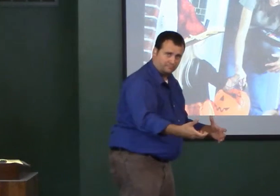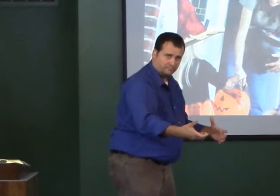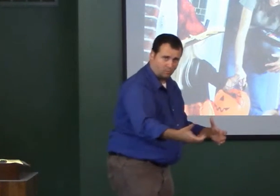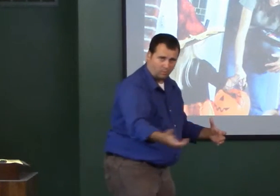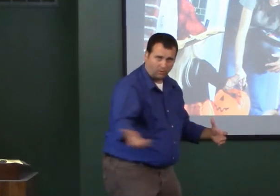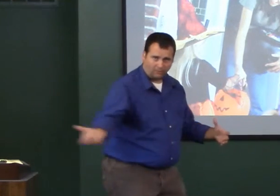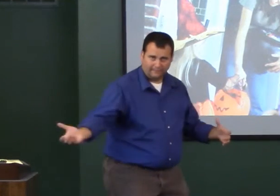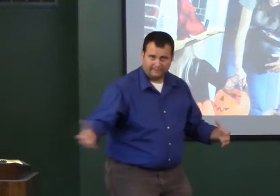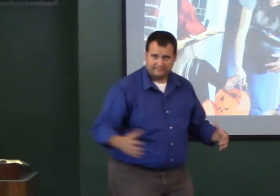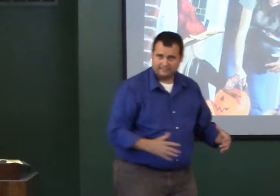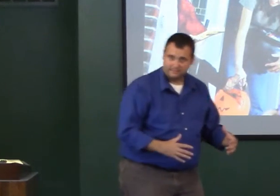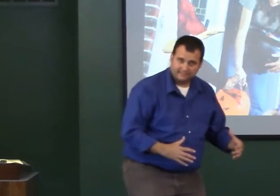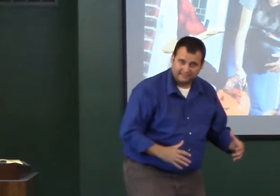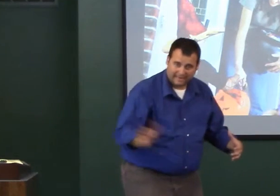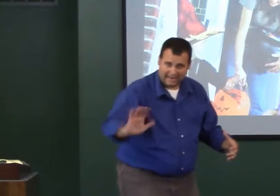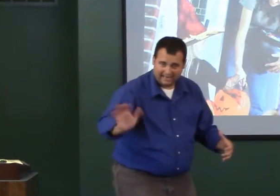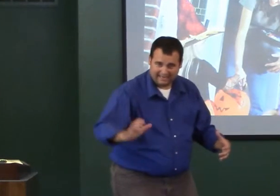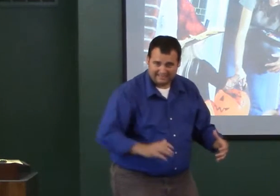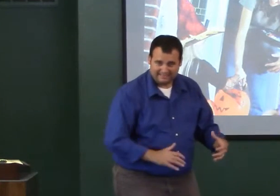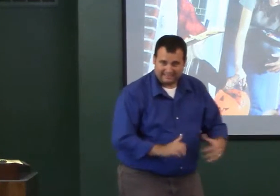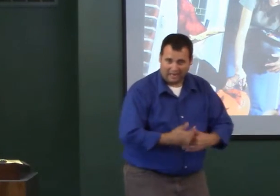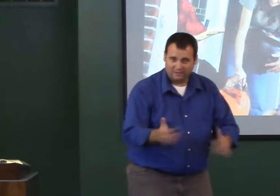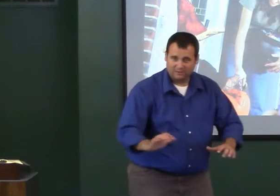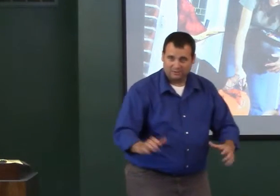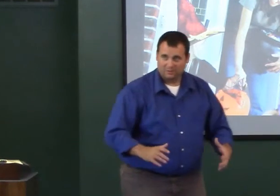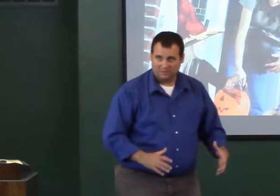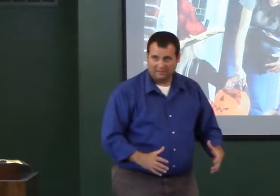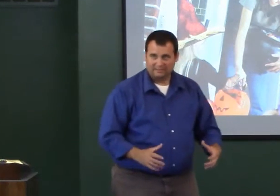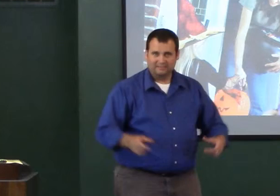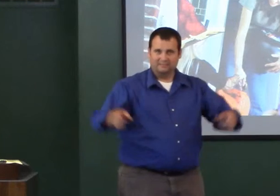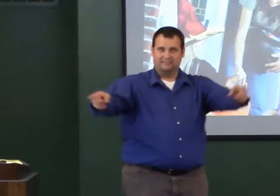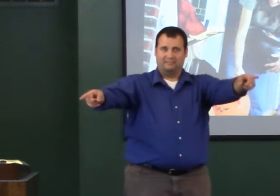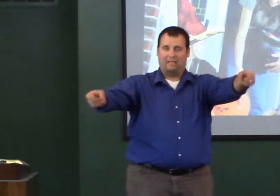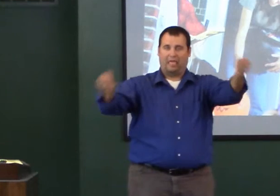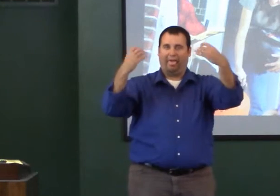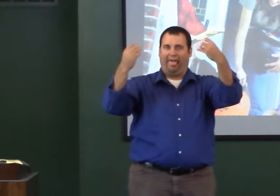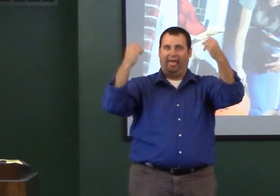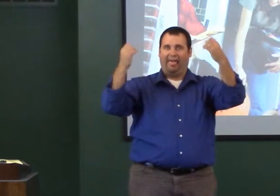people knock at my door. I open. Hi, how are you doing?